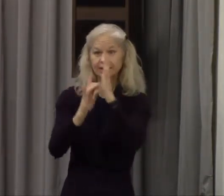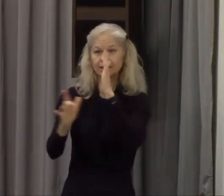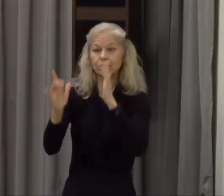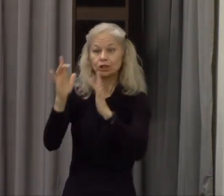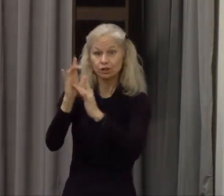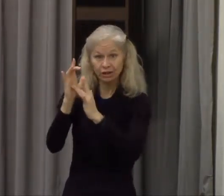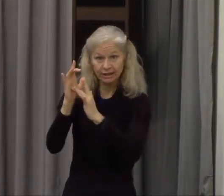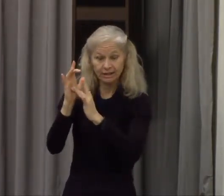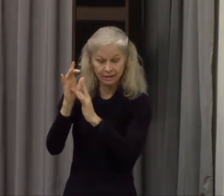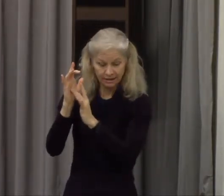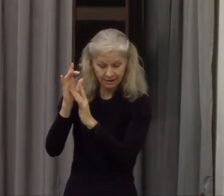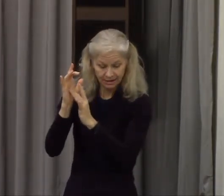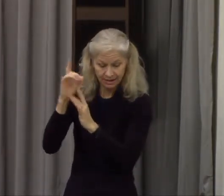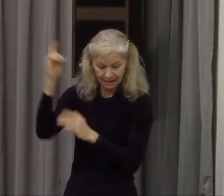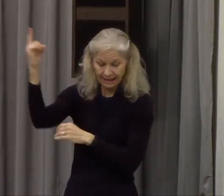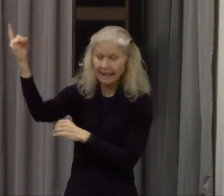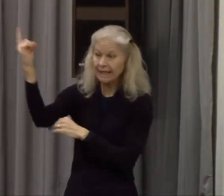revelation. I would do that. With divine revelation.